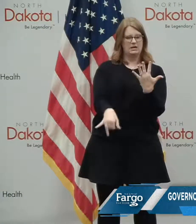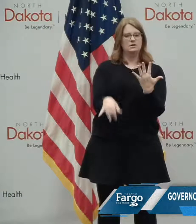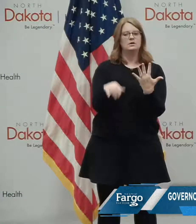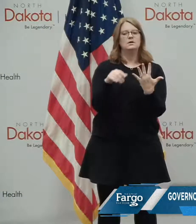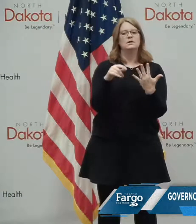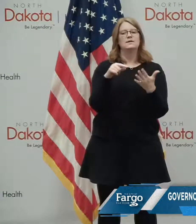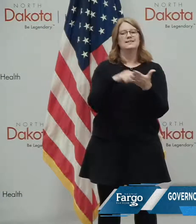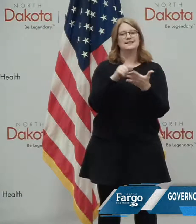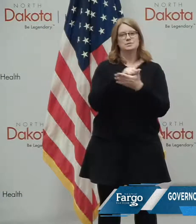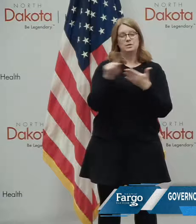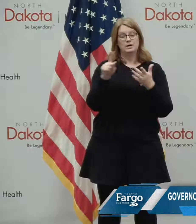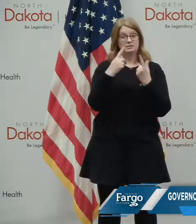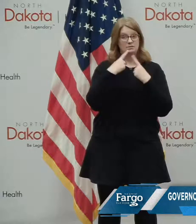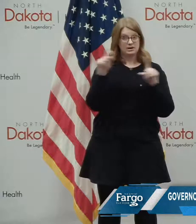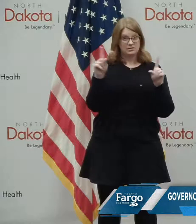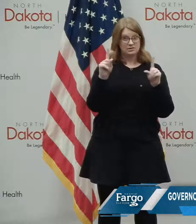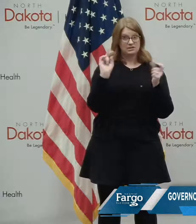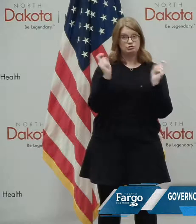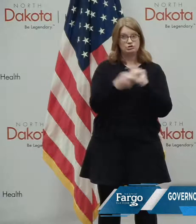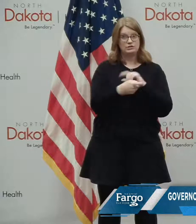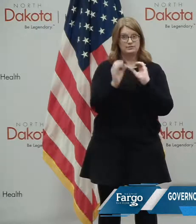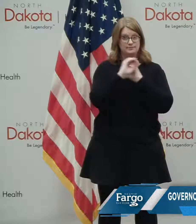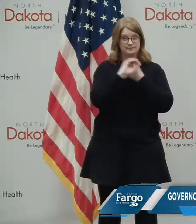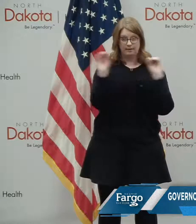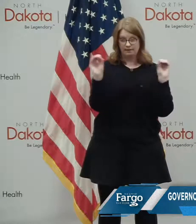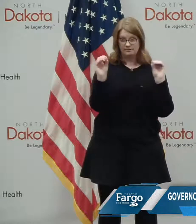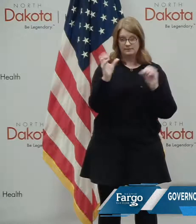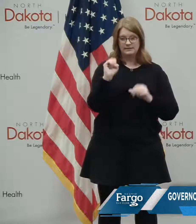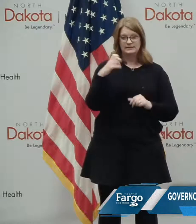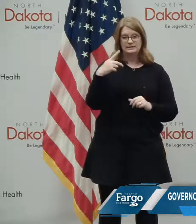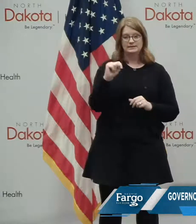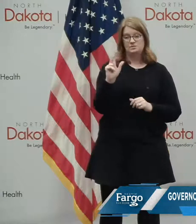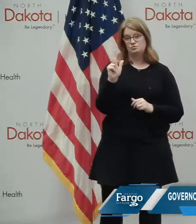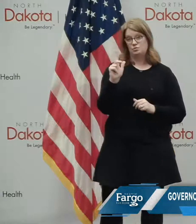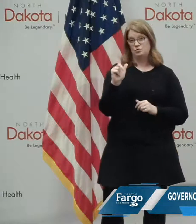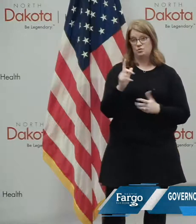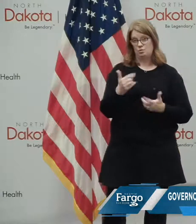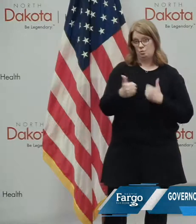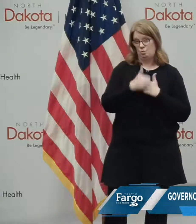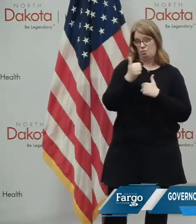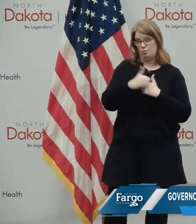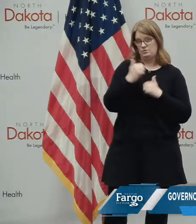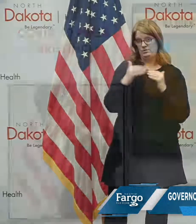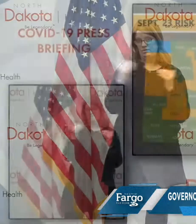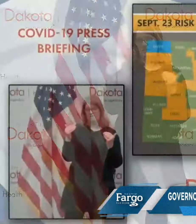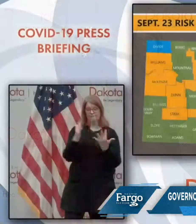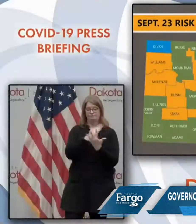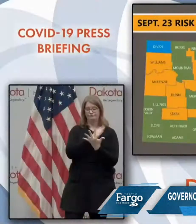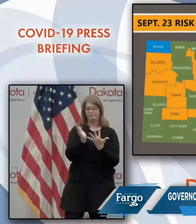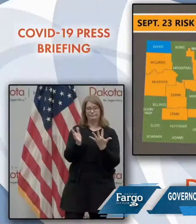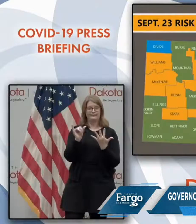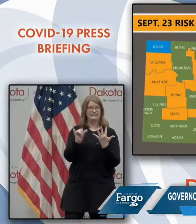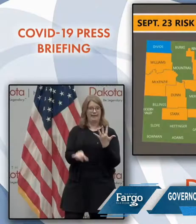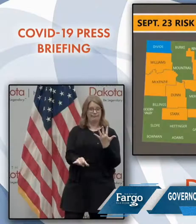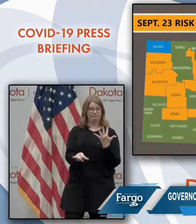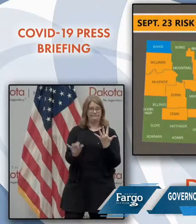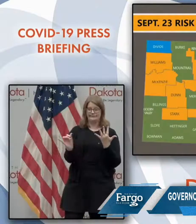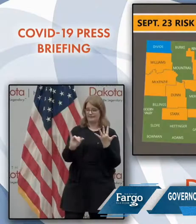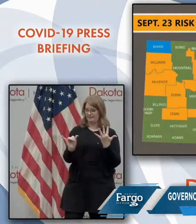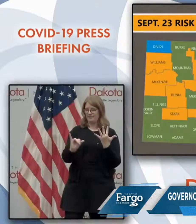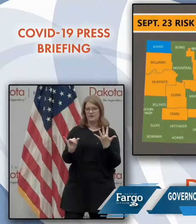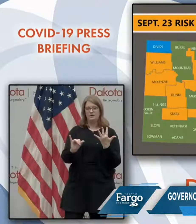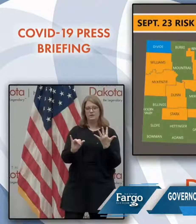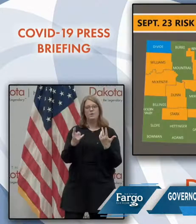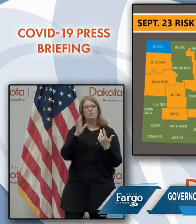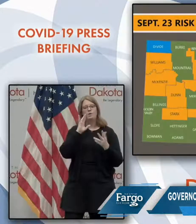week we're announcing no changes to the September 23rd risk levels. We of course continue to monitor all